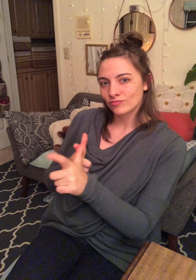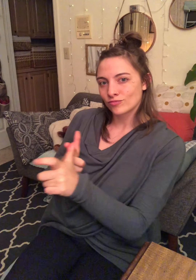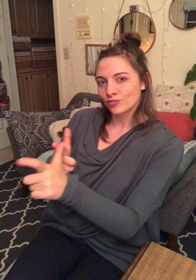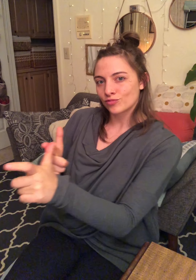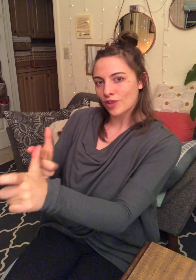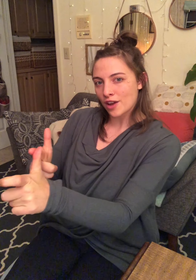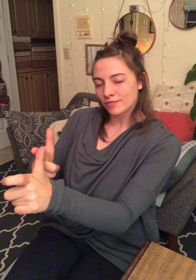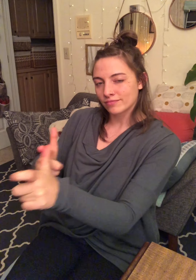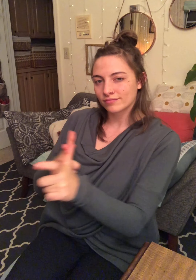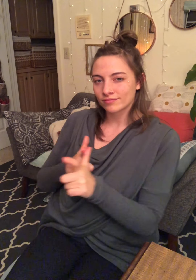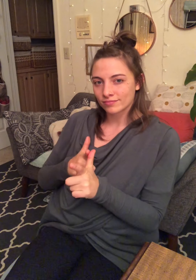Run.